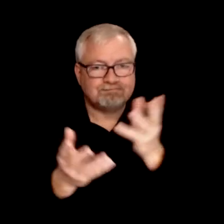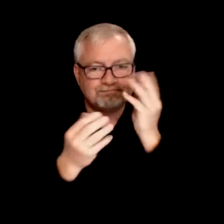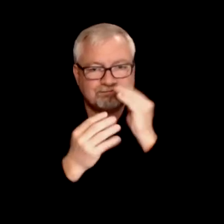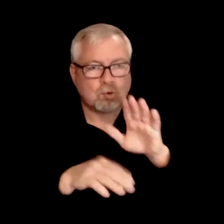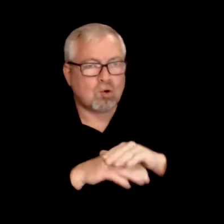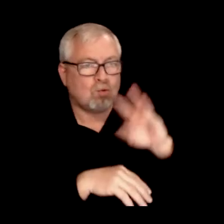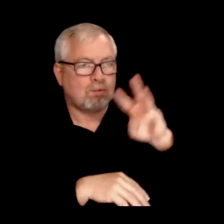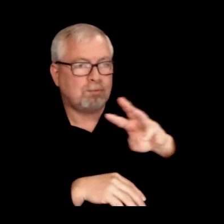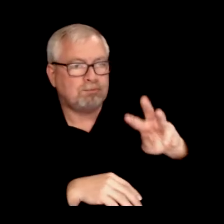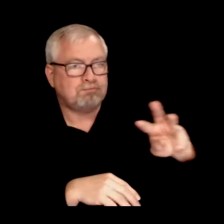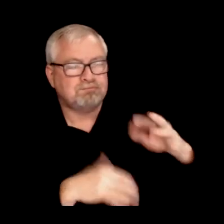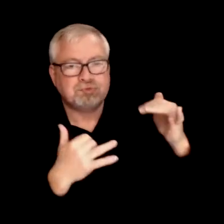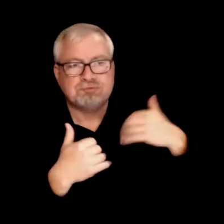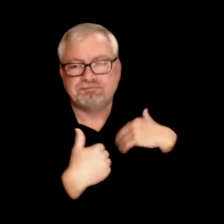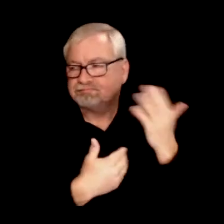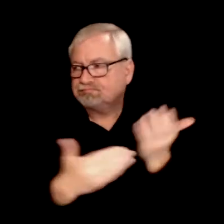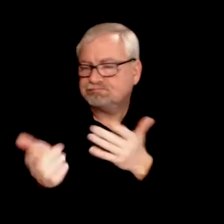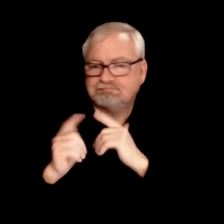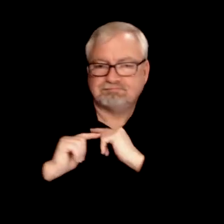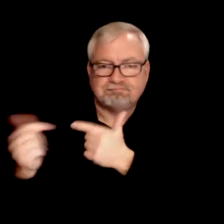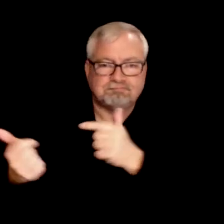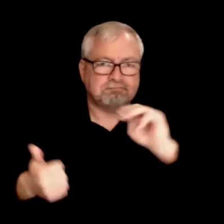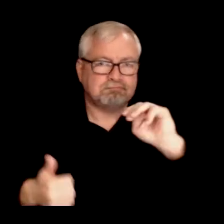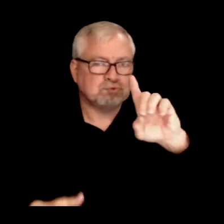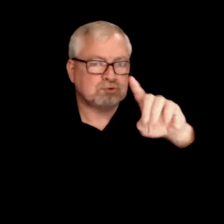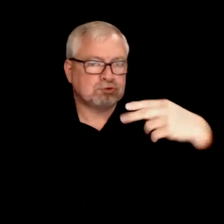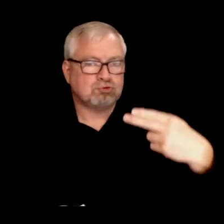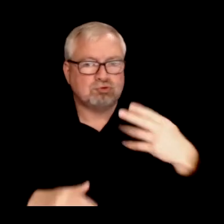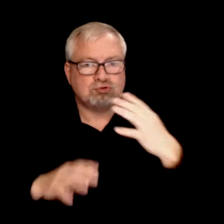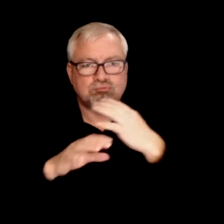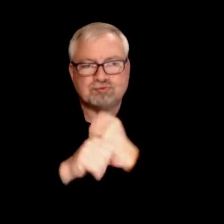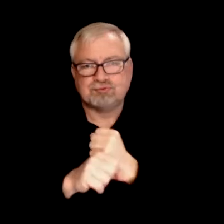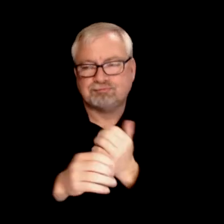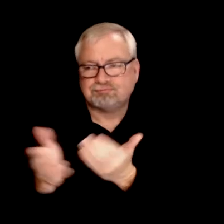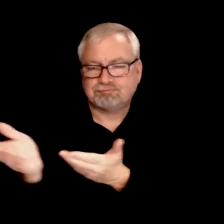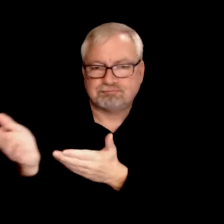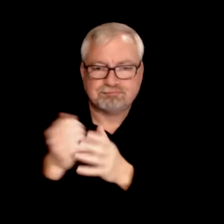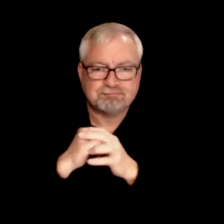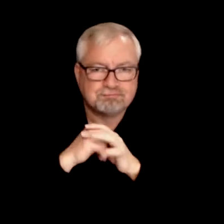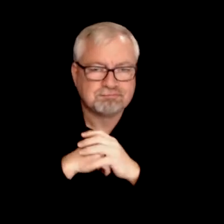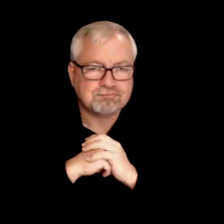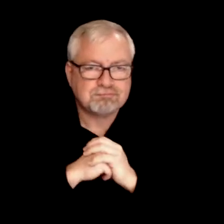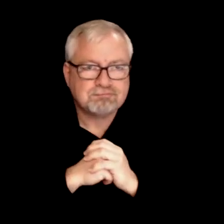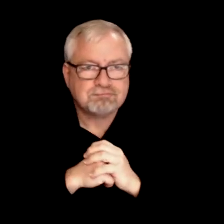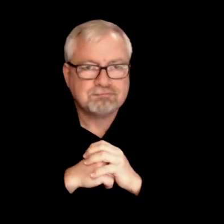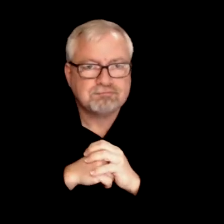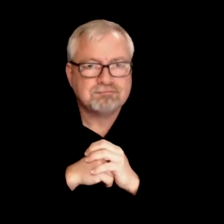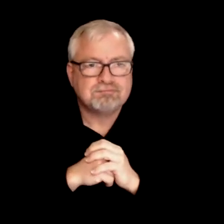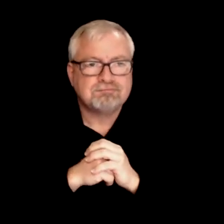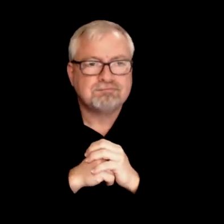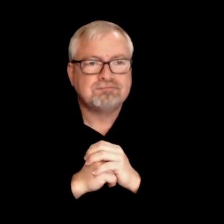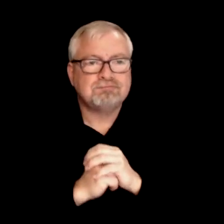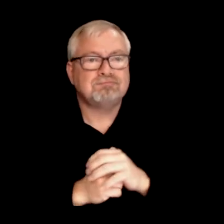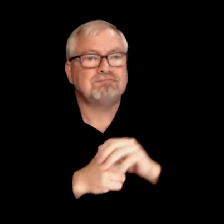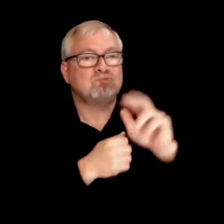today's COVID briefing. Stay with us for more weather after that. COVID-19. Of those 238,